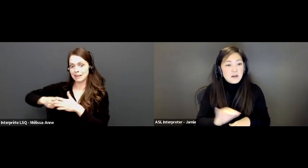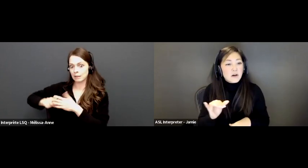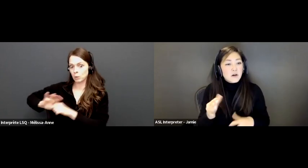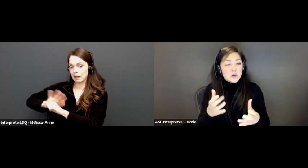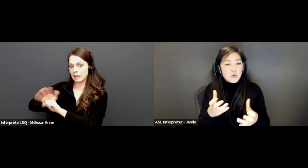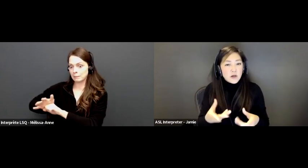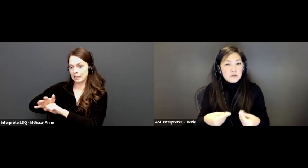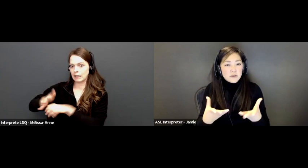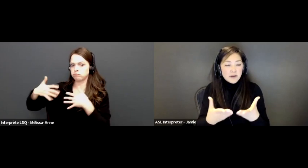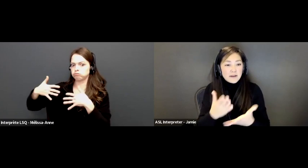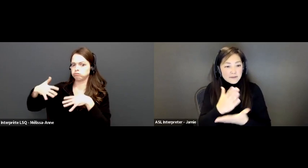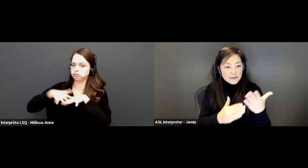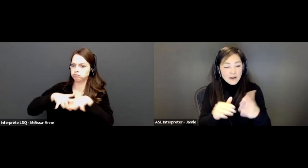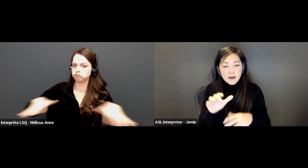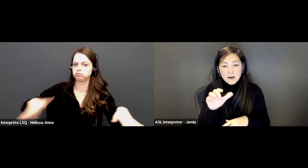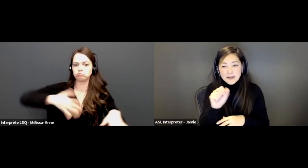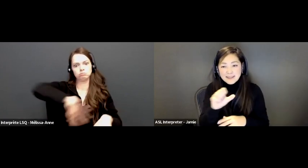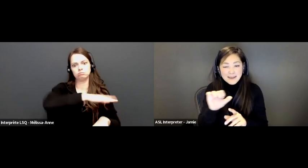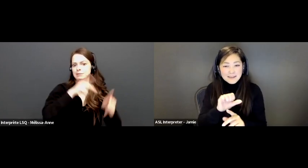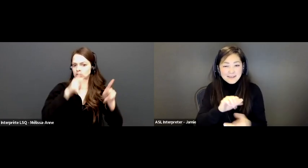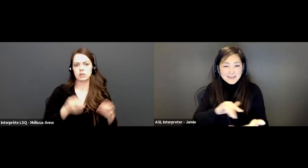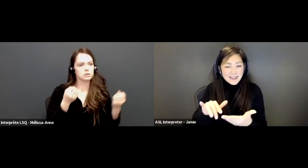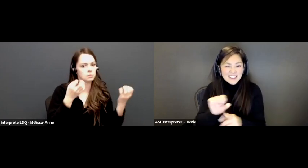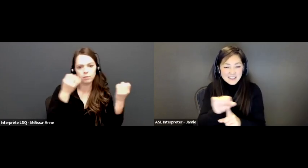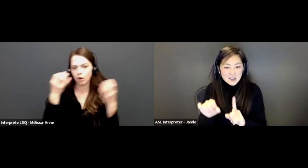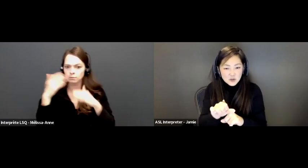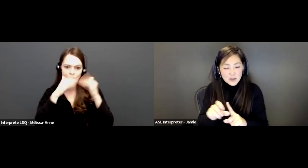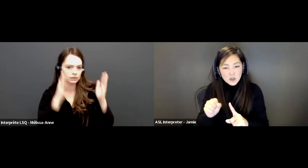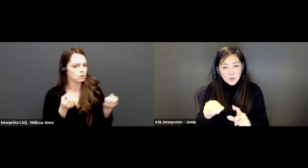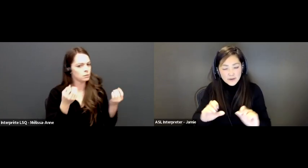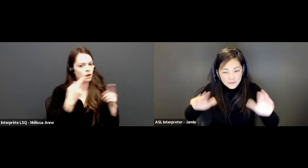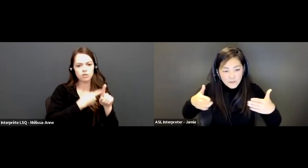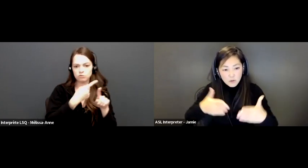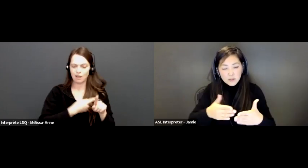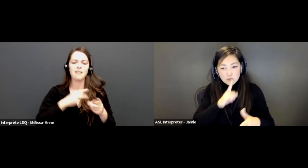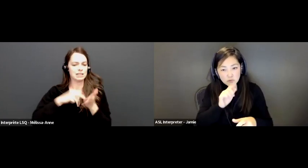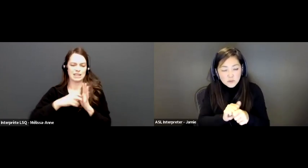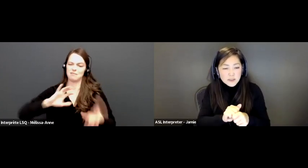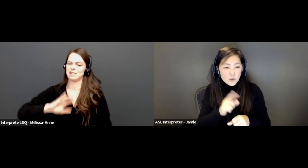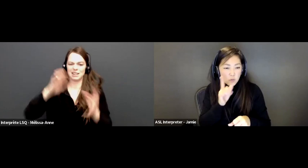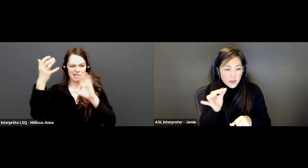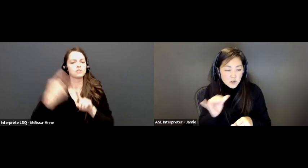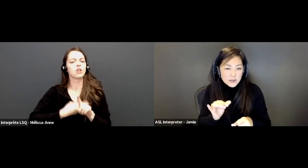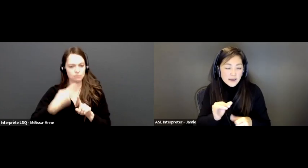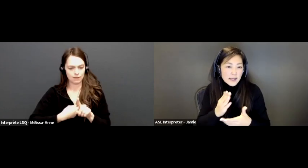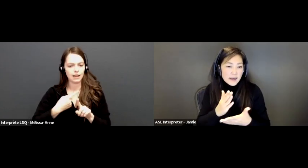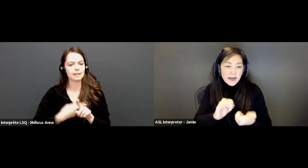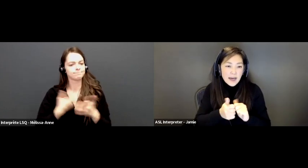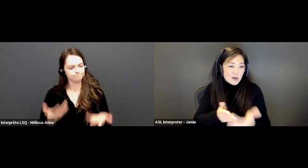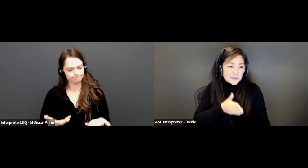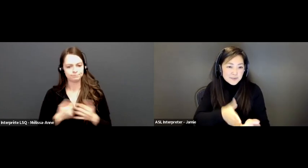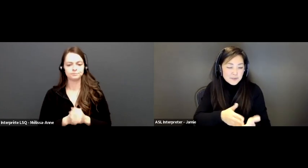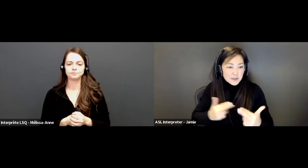case studies to zoom in on local responses and expose the regulation of encampments and the violation of human rights.